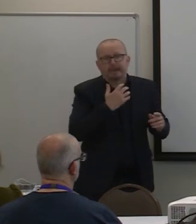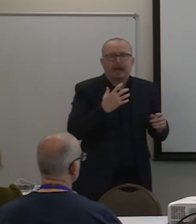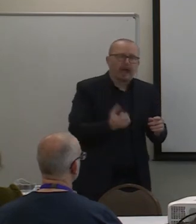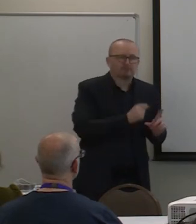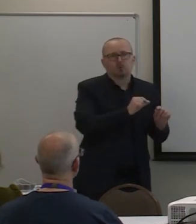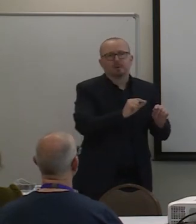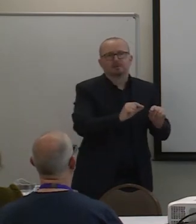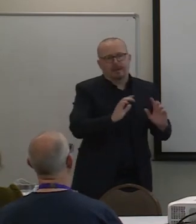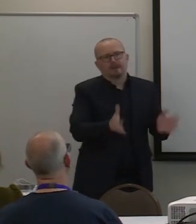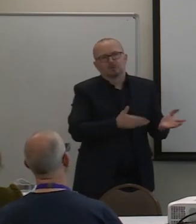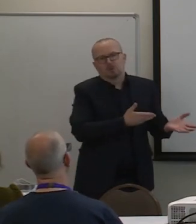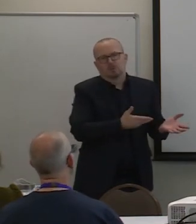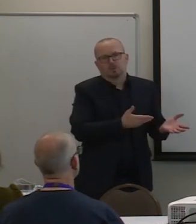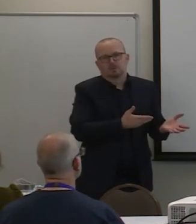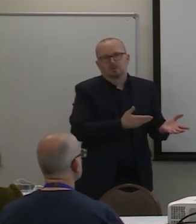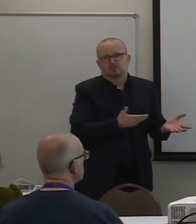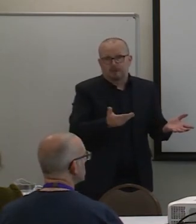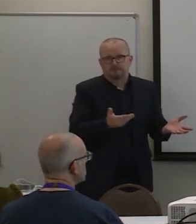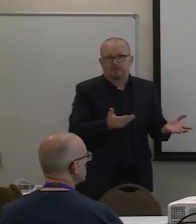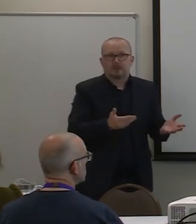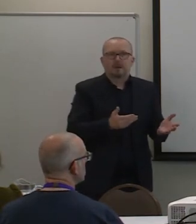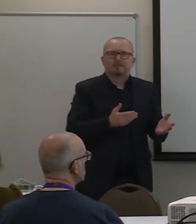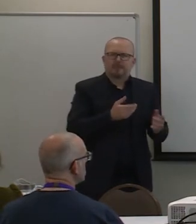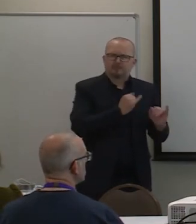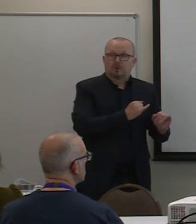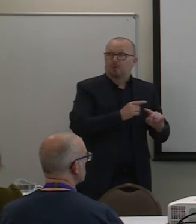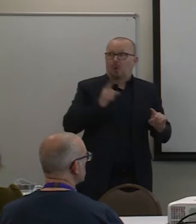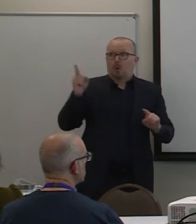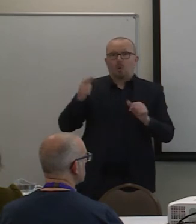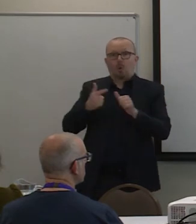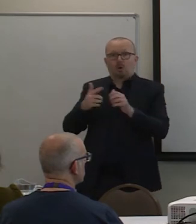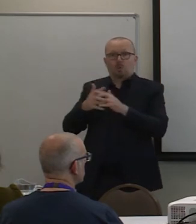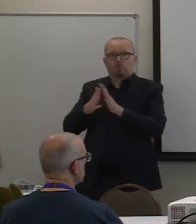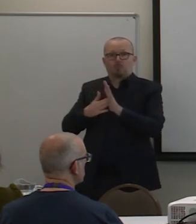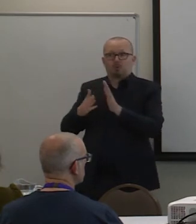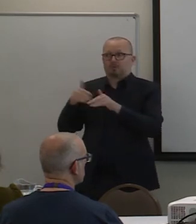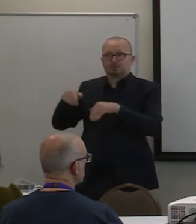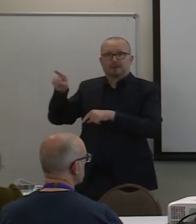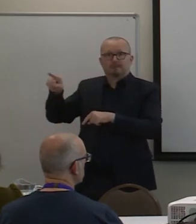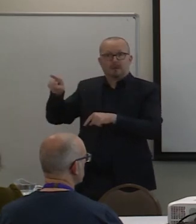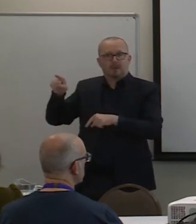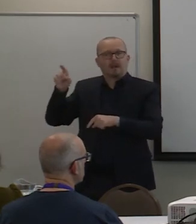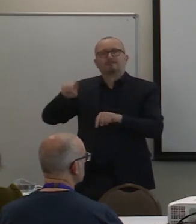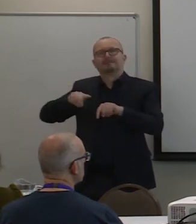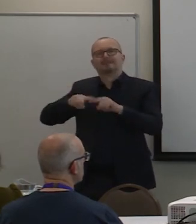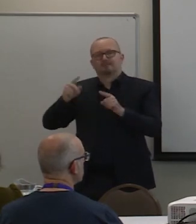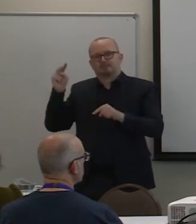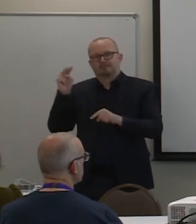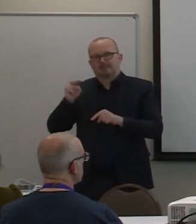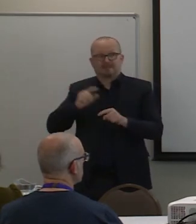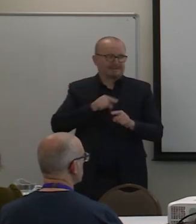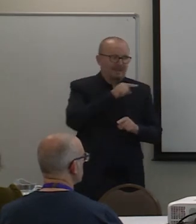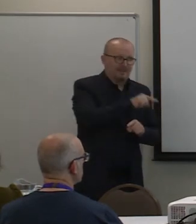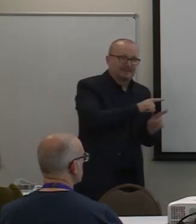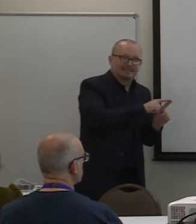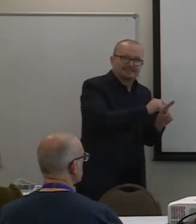lot of organizations. But it's wrong. Auckland Museum has pushed this, and I'm certainly pushing the idea that digitization is a foundational element